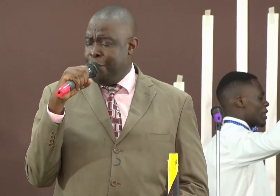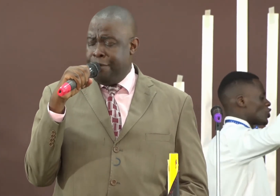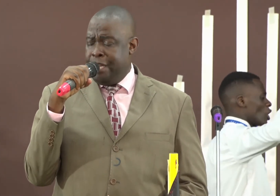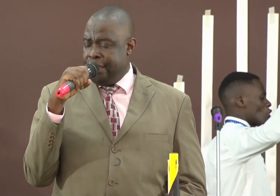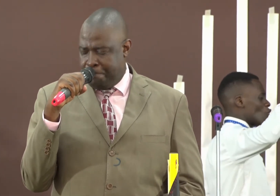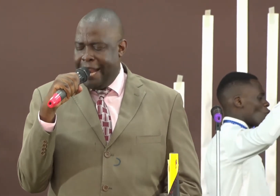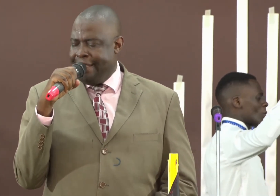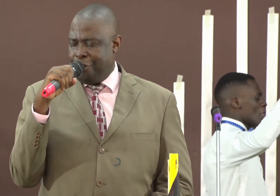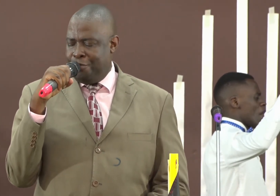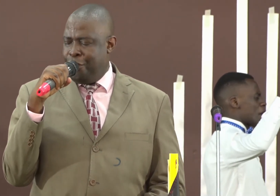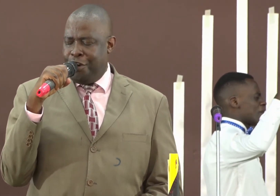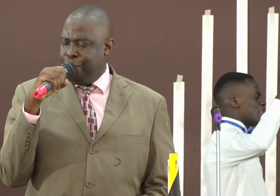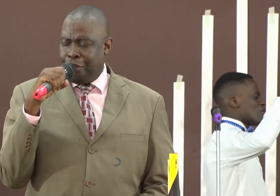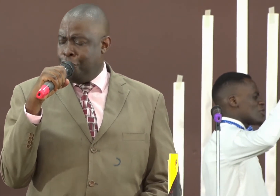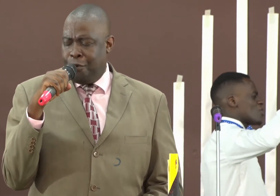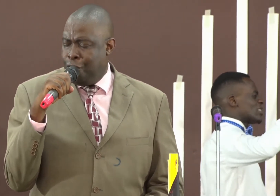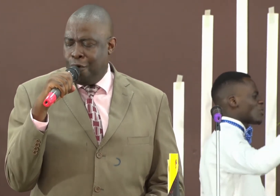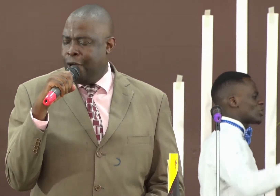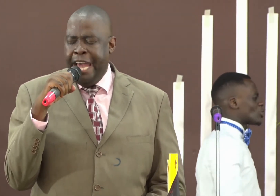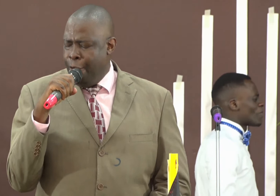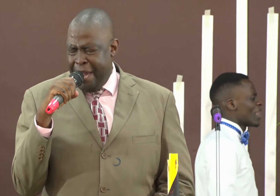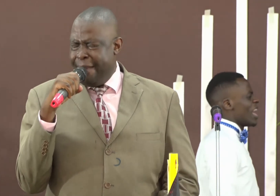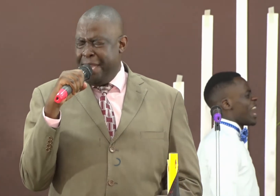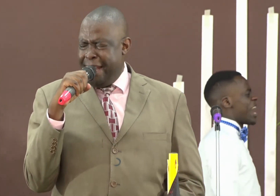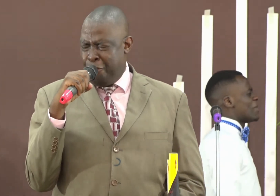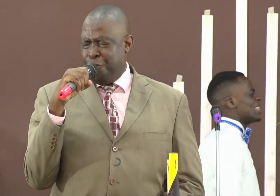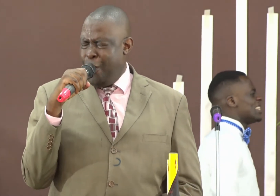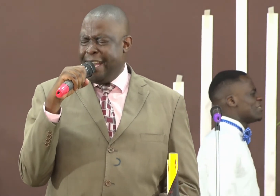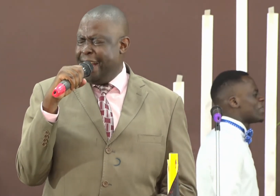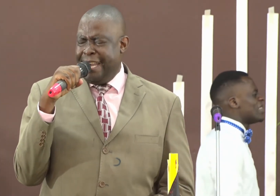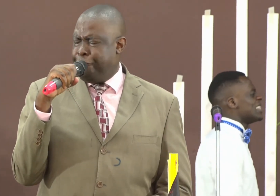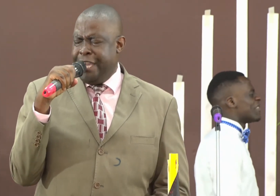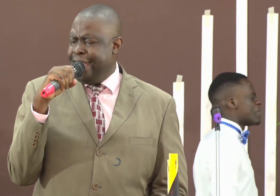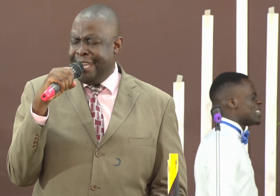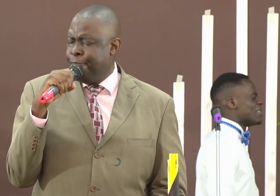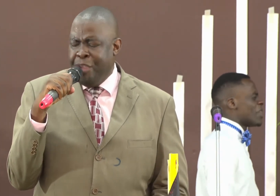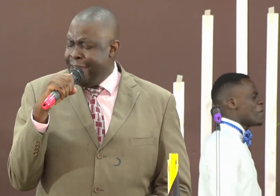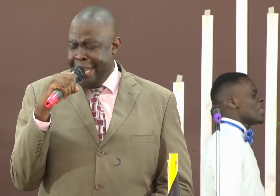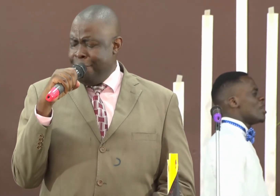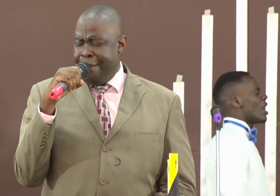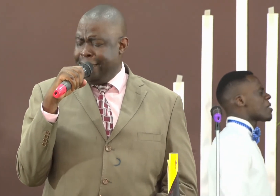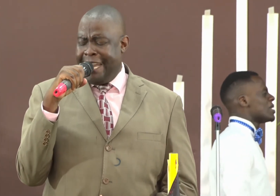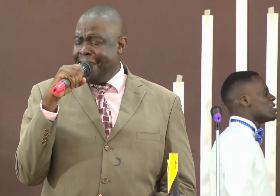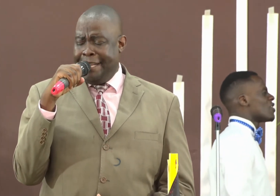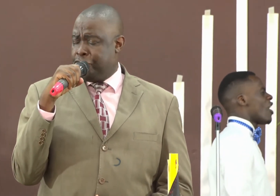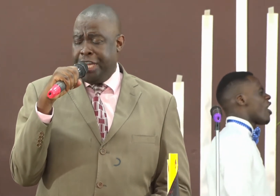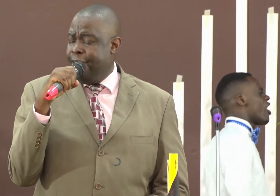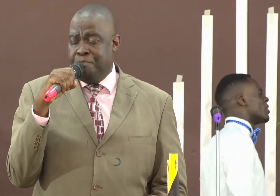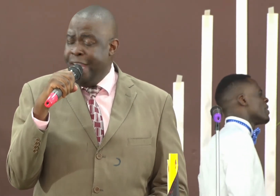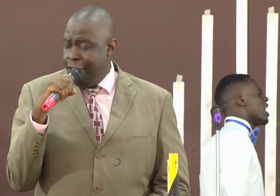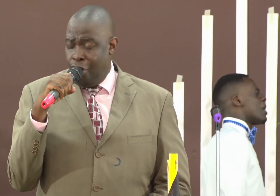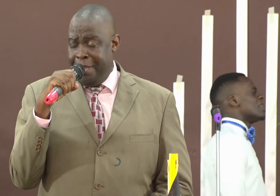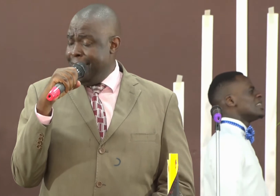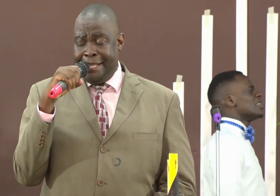Mamira mubule municipality omoyo mtukubu Mamira kukwangalia pe Ebyebi taina